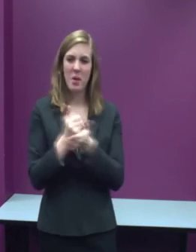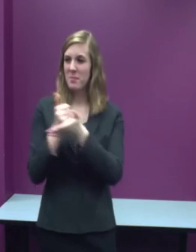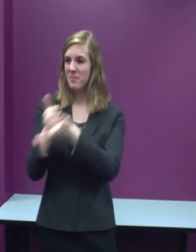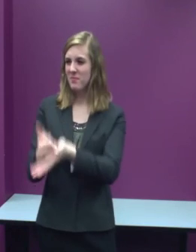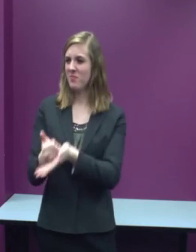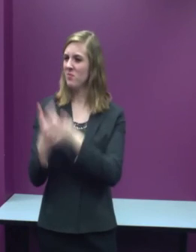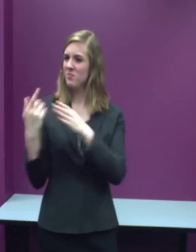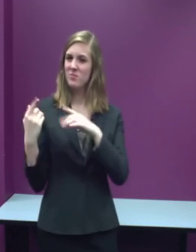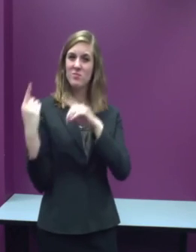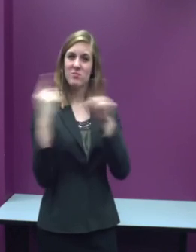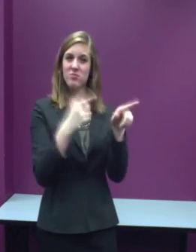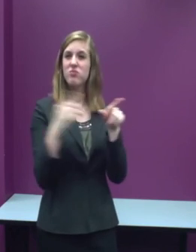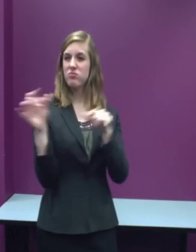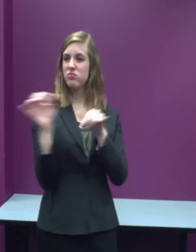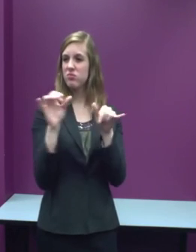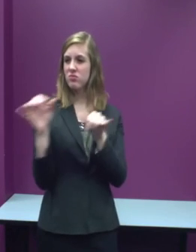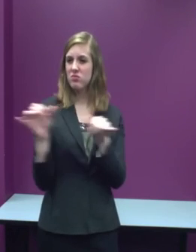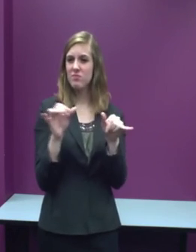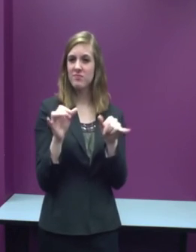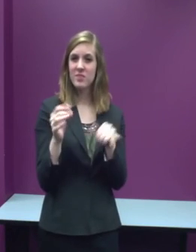Together, they had blazed the path of their nation's future.